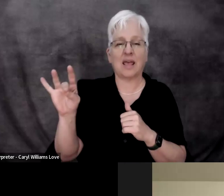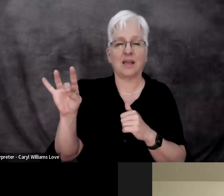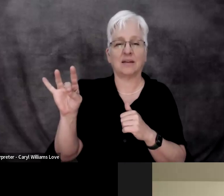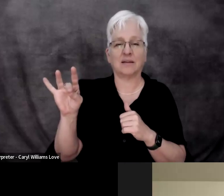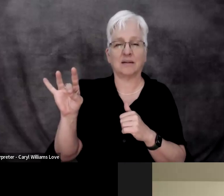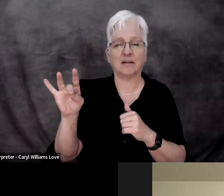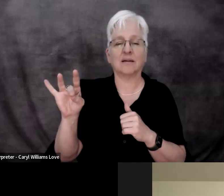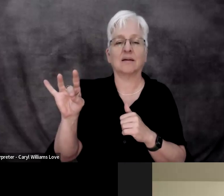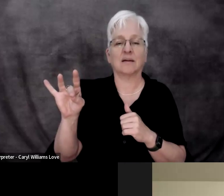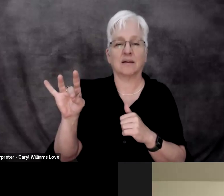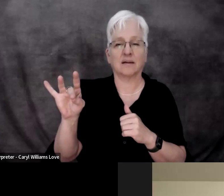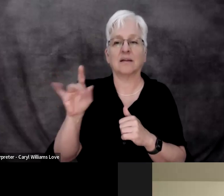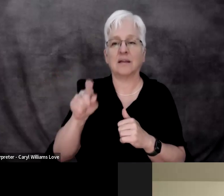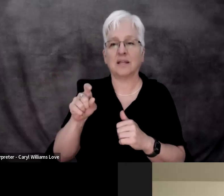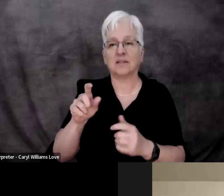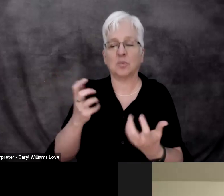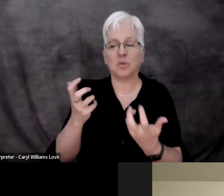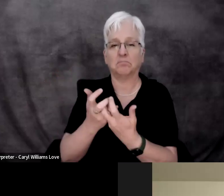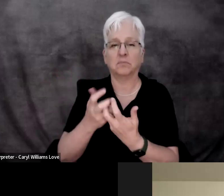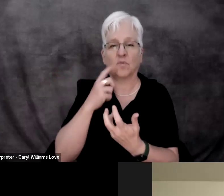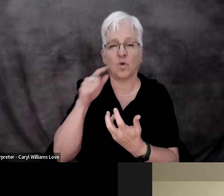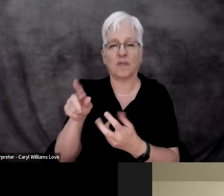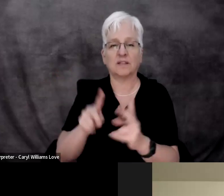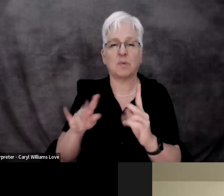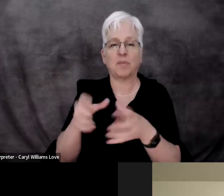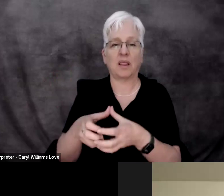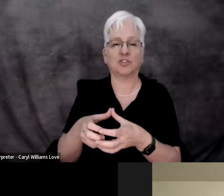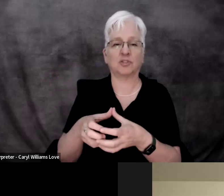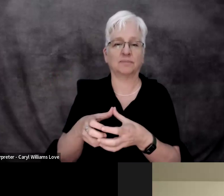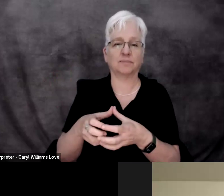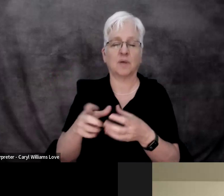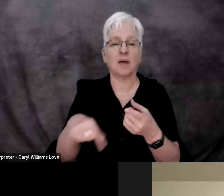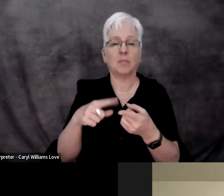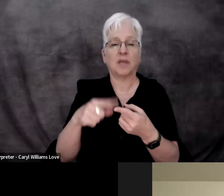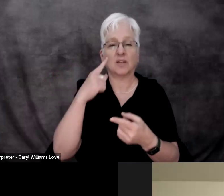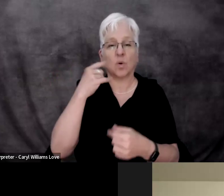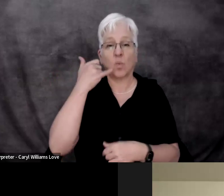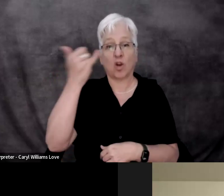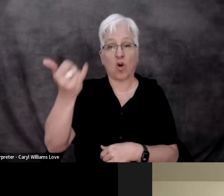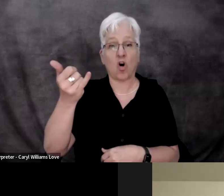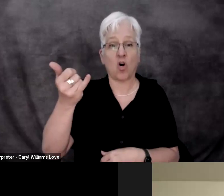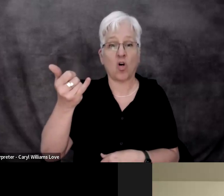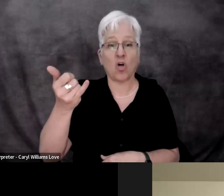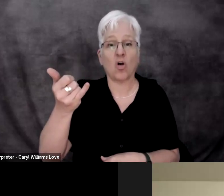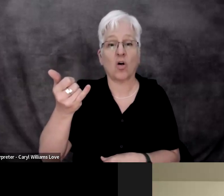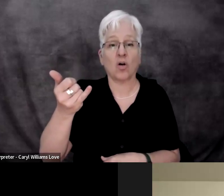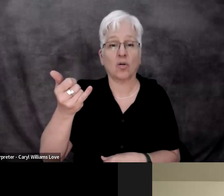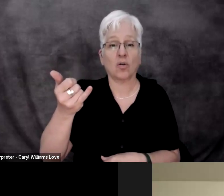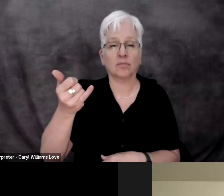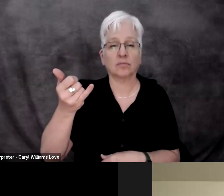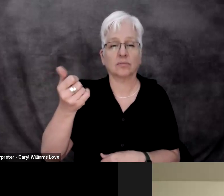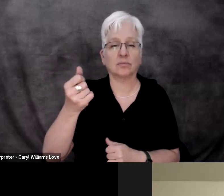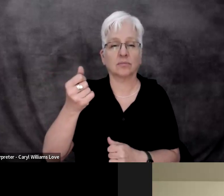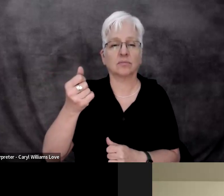we call, we get referred to the DEA. Sorry. So let's talk about, or pull the 98, create it where they can serve this population. Maybe there's a